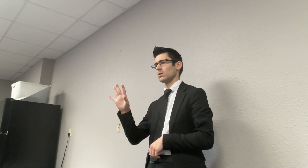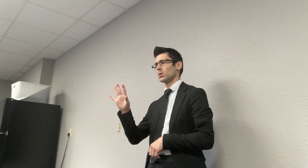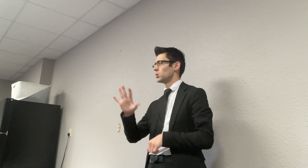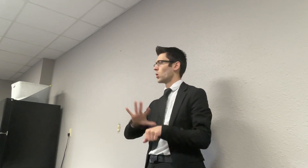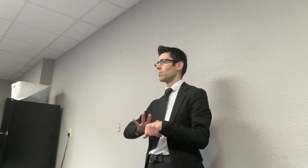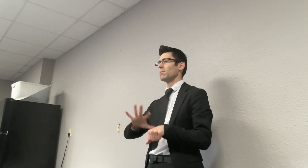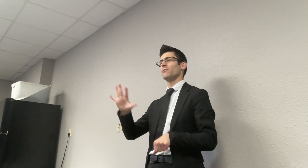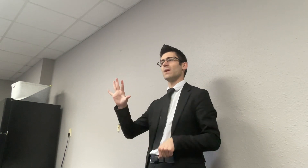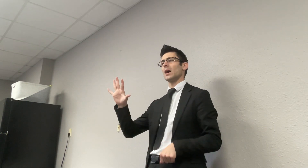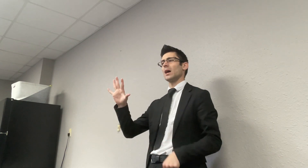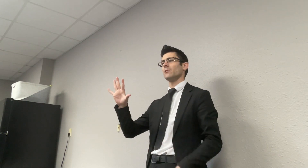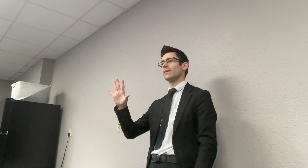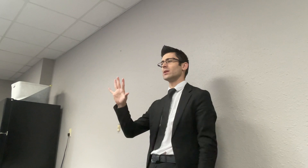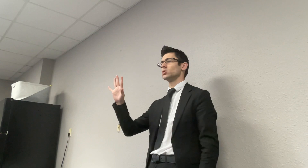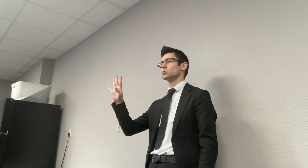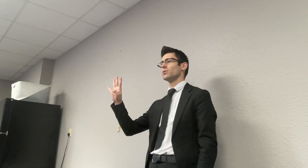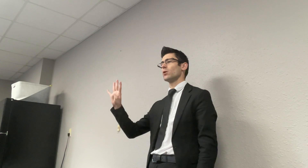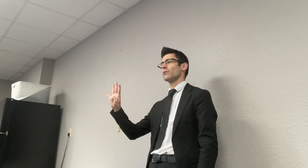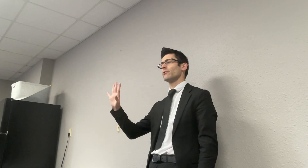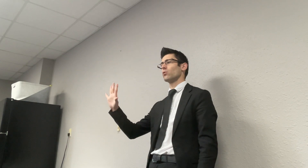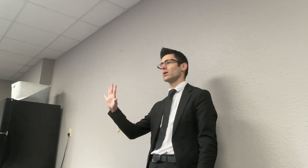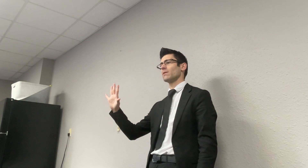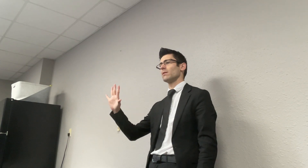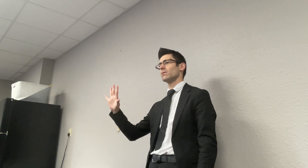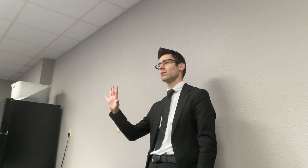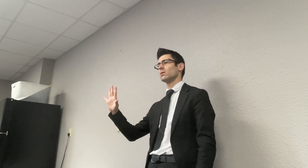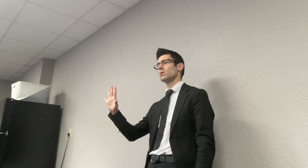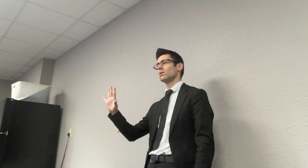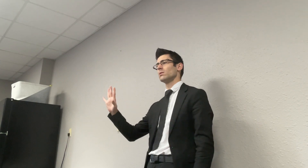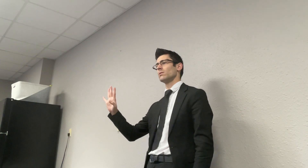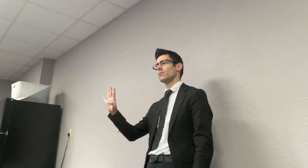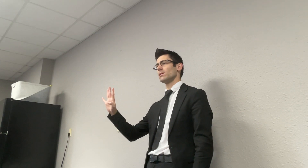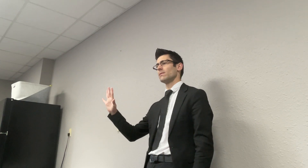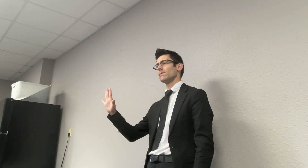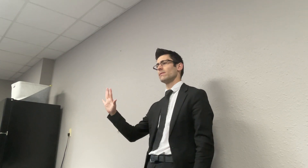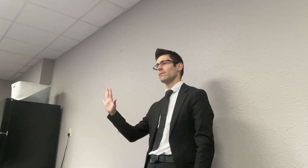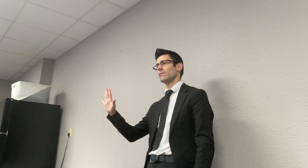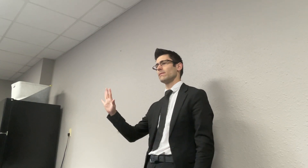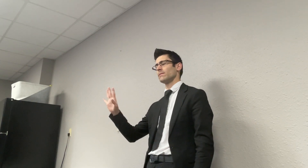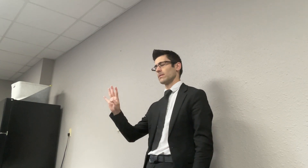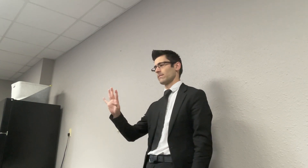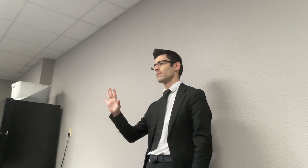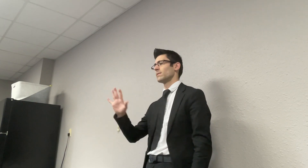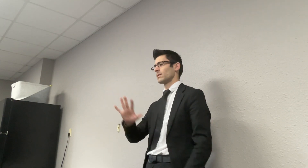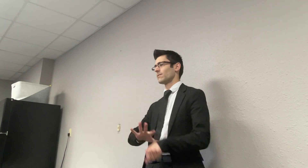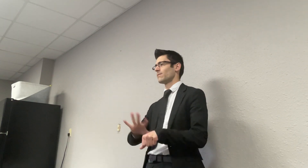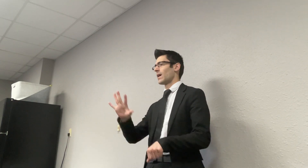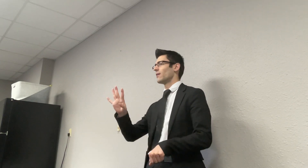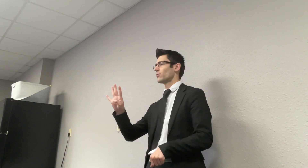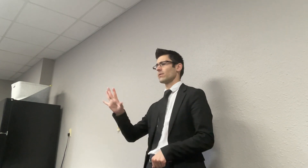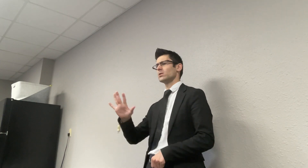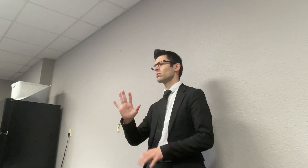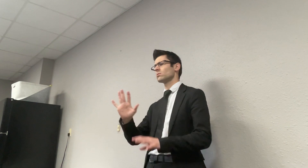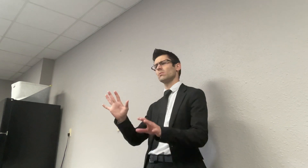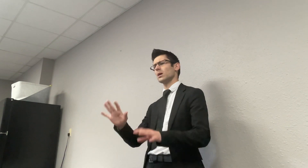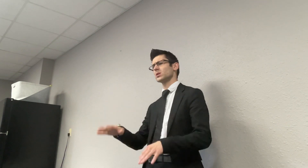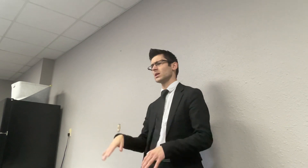45. Nope. No, you just- 5, okay. and then you just move it over. 45. 45. Good grief. Sorry. 5:45. Don't apologize. It's